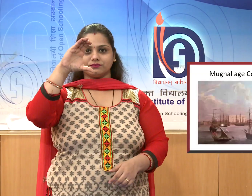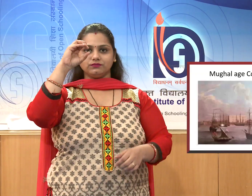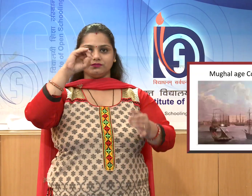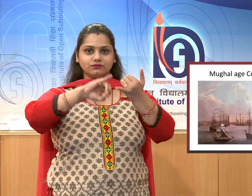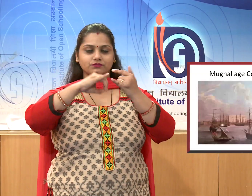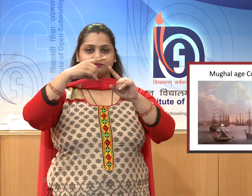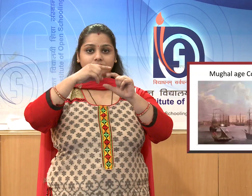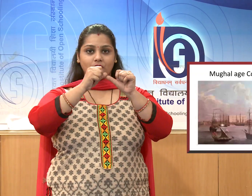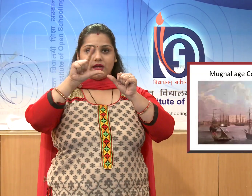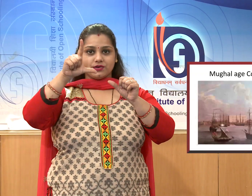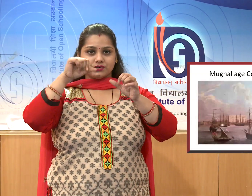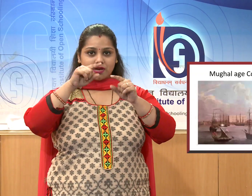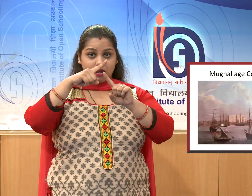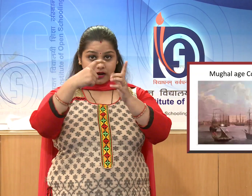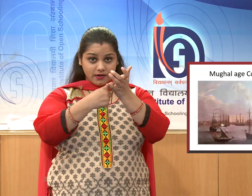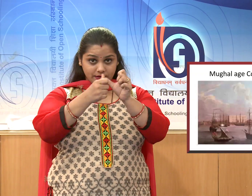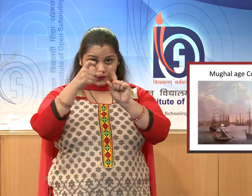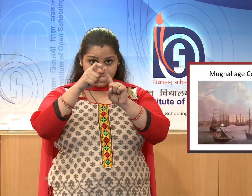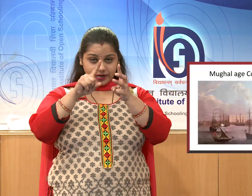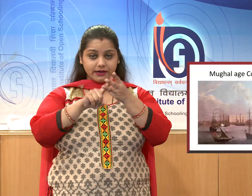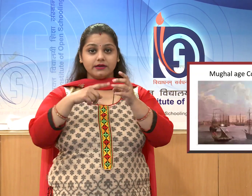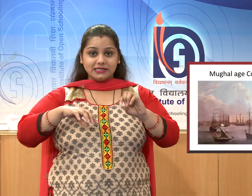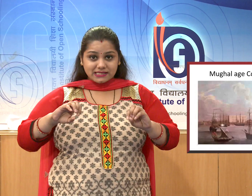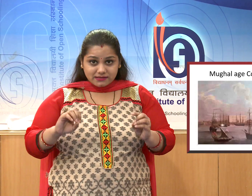Coastal trade also flourished.